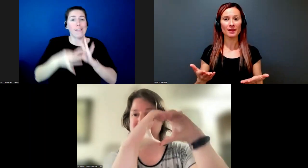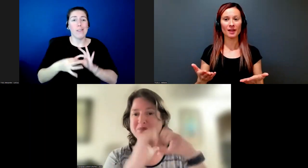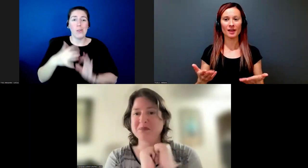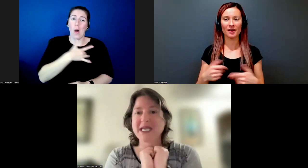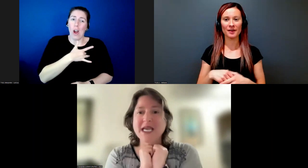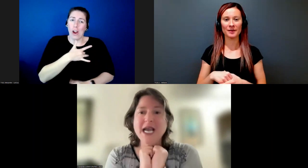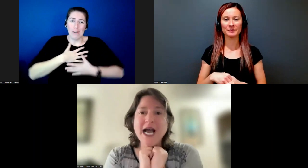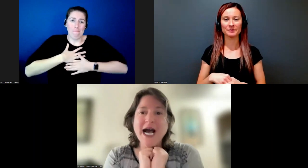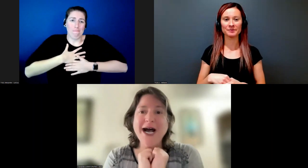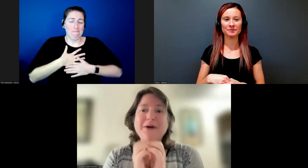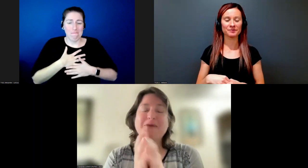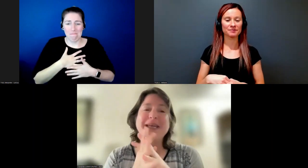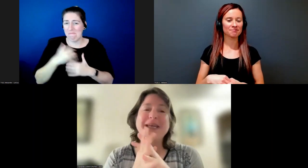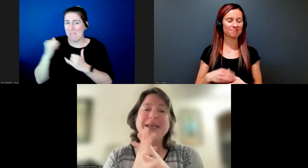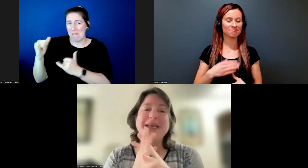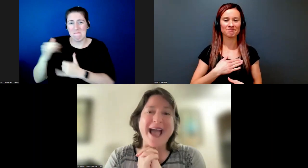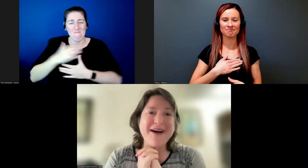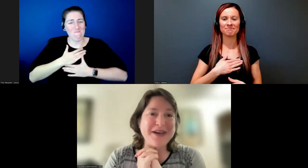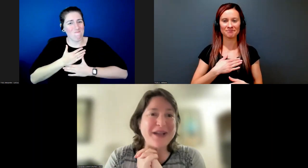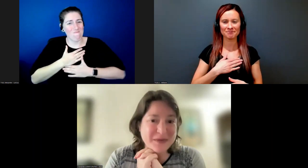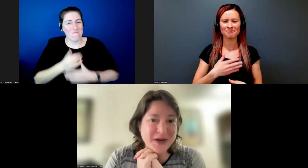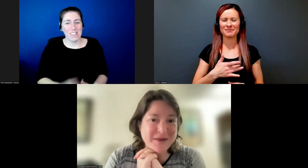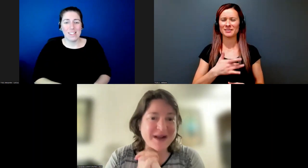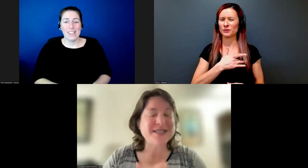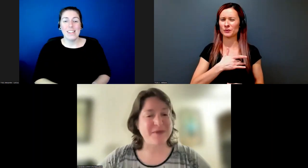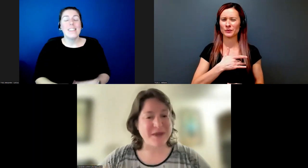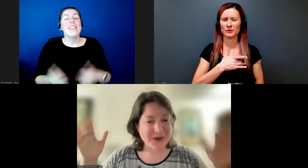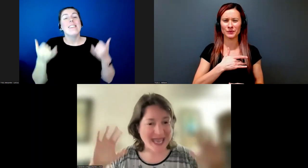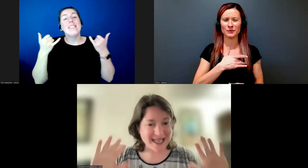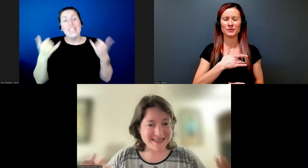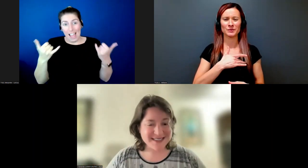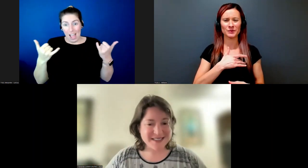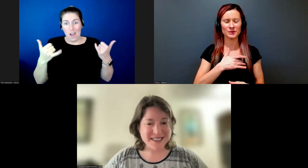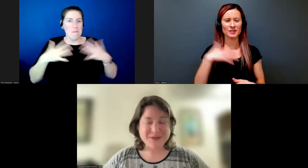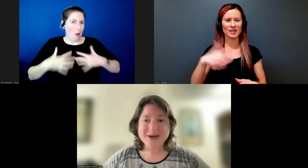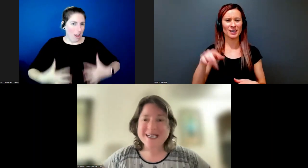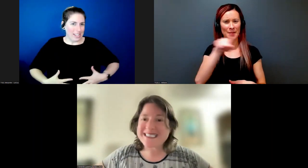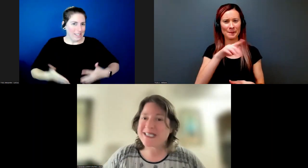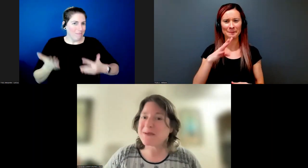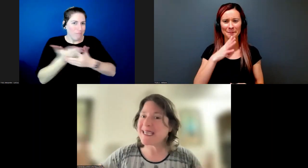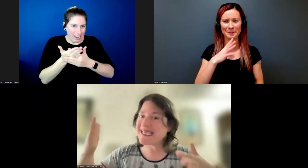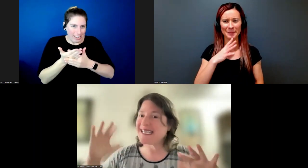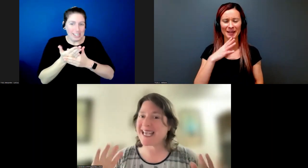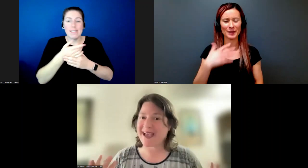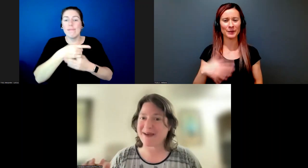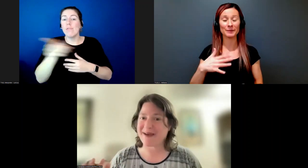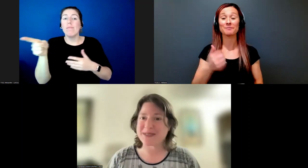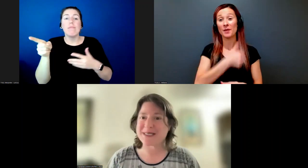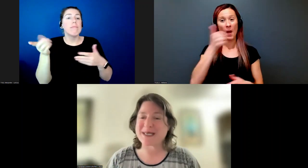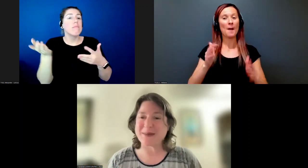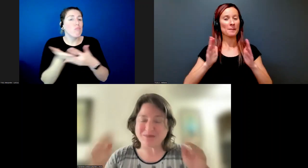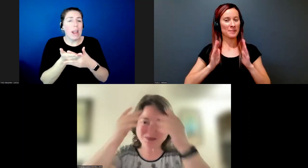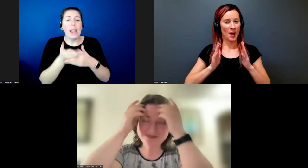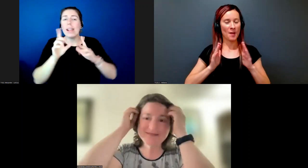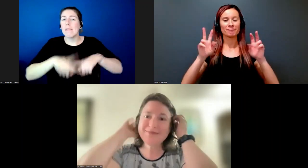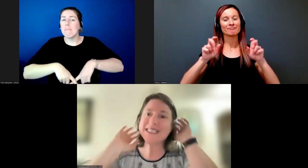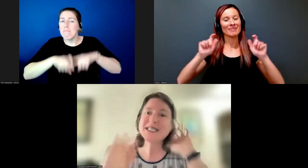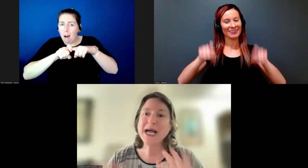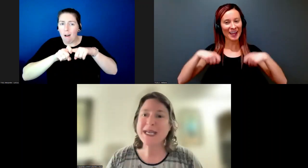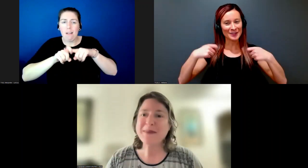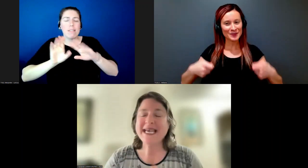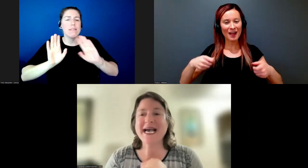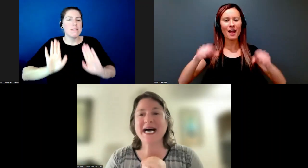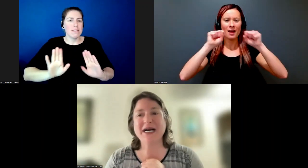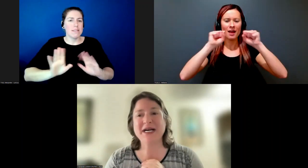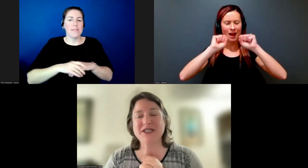Yeah. We now have another body break so people can decompress a little bit, have some